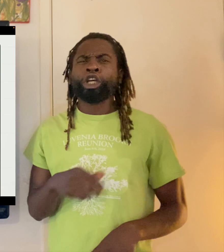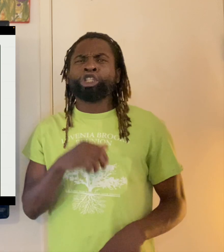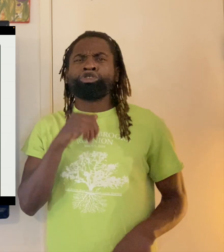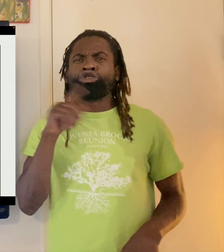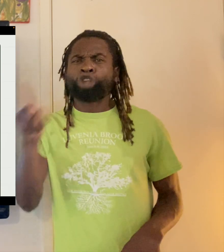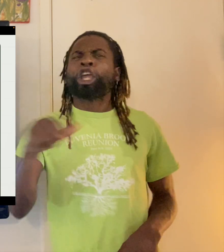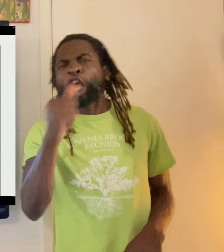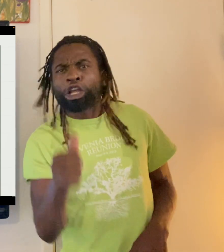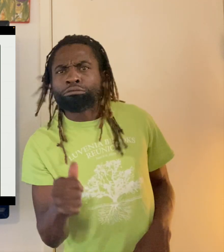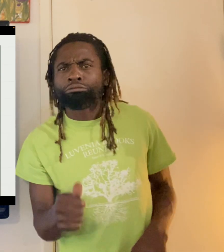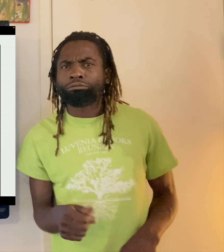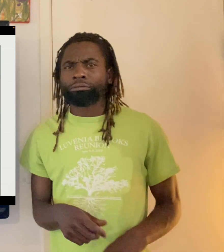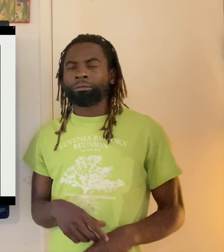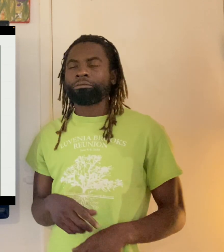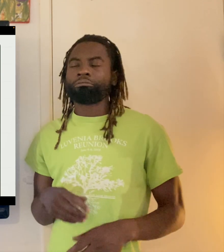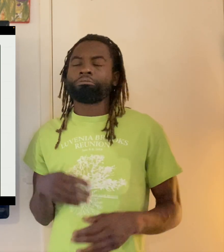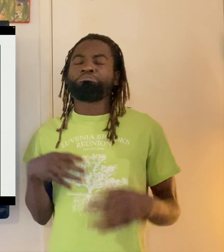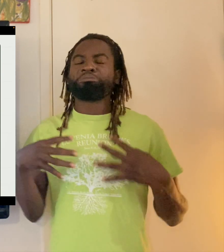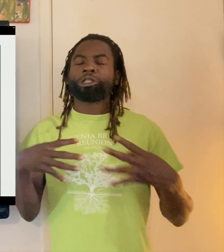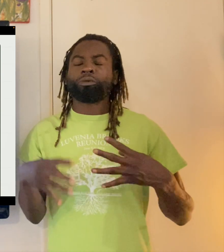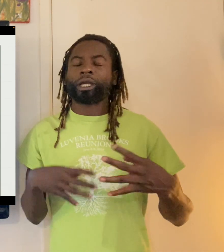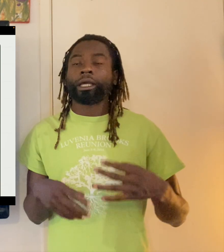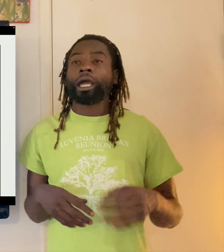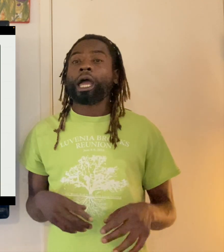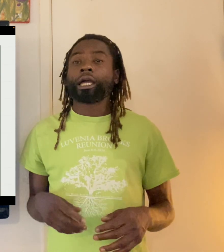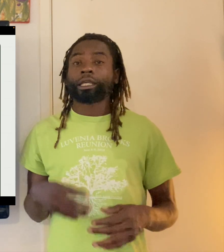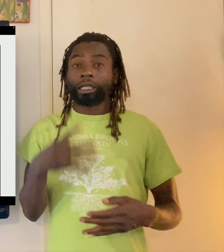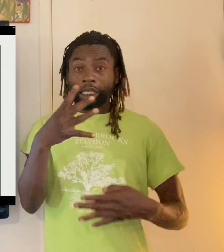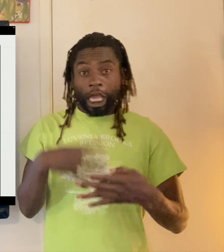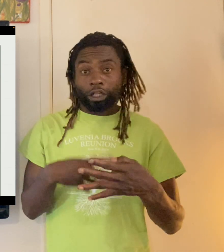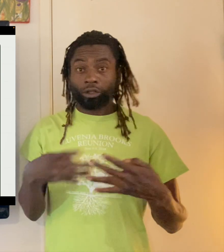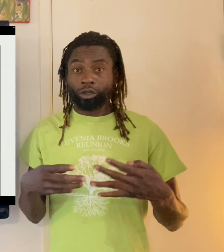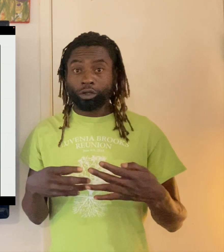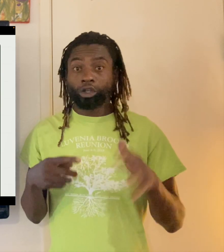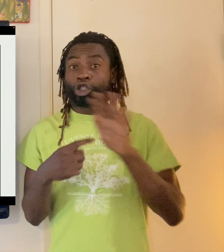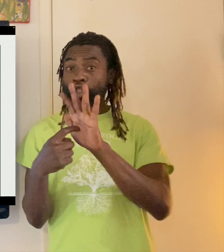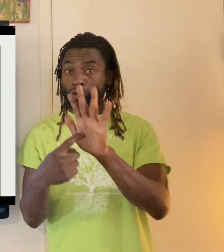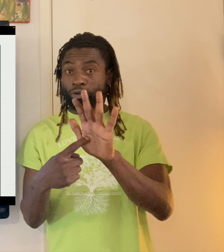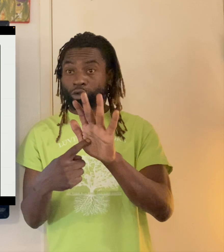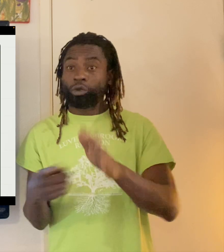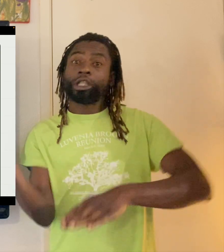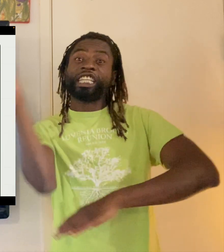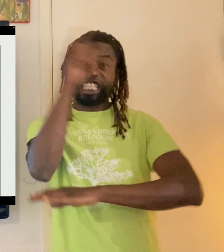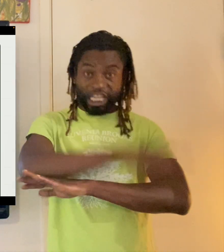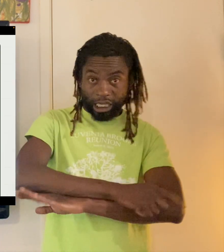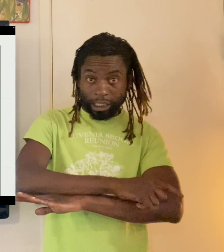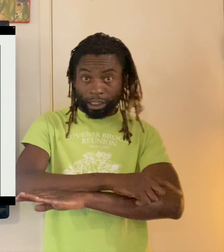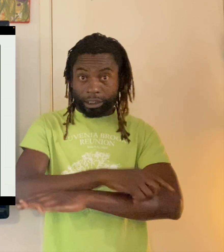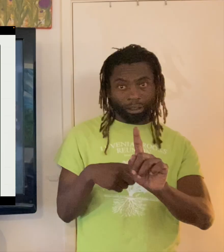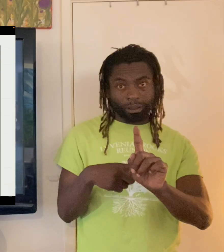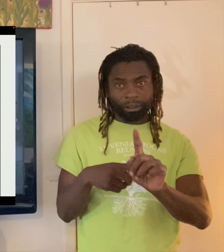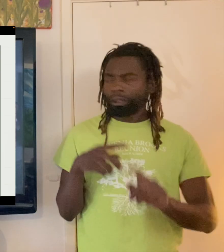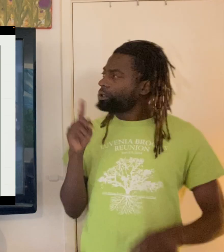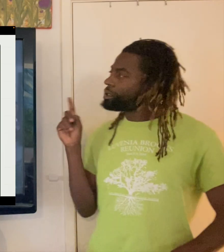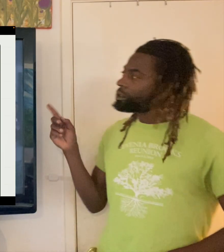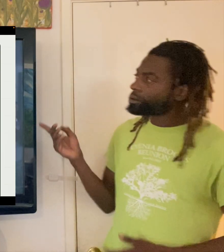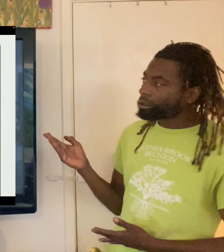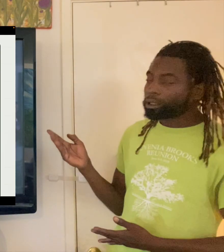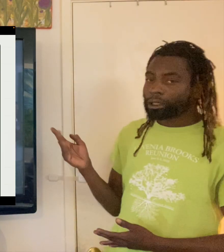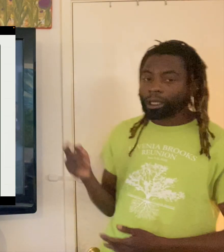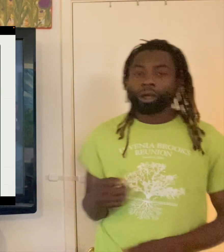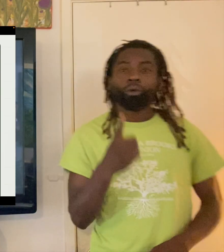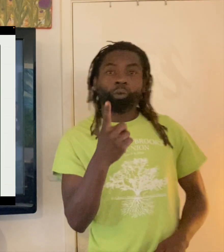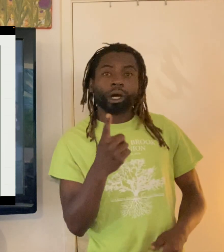Anyway, a calendar shows you all the days and all the weeks of a month. Let us look at